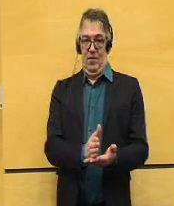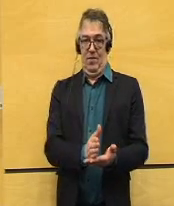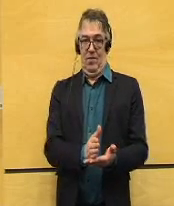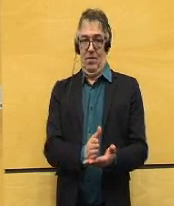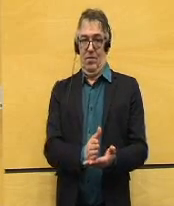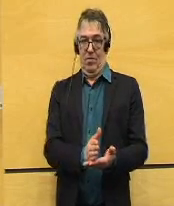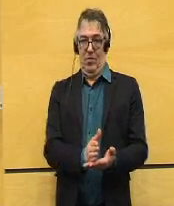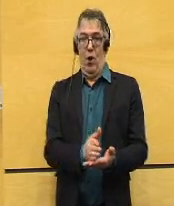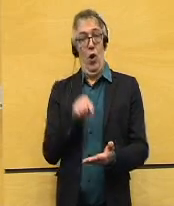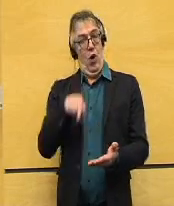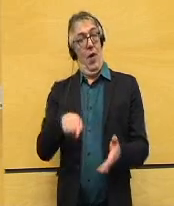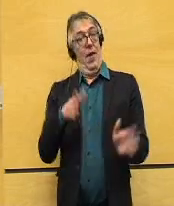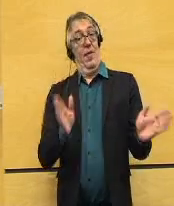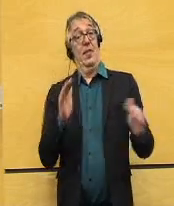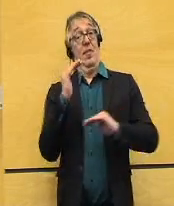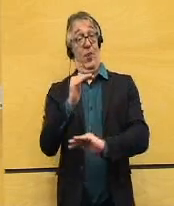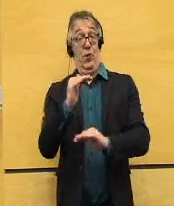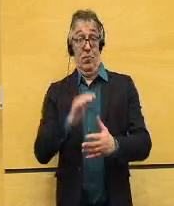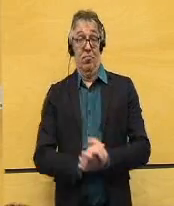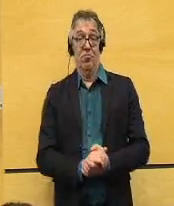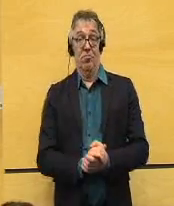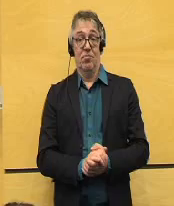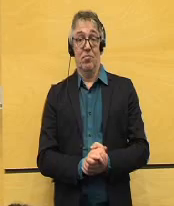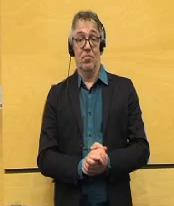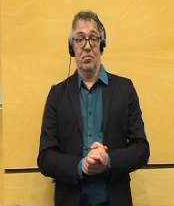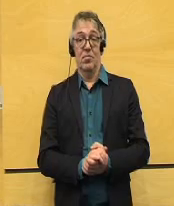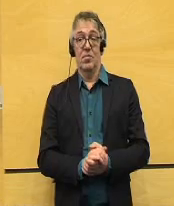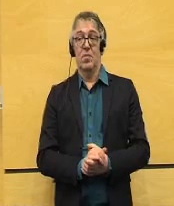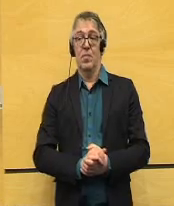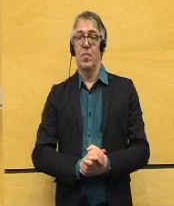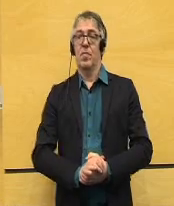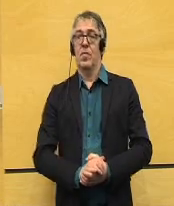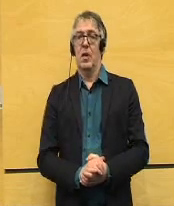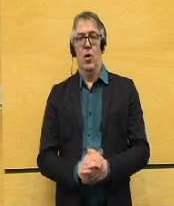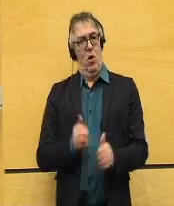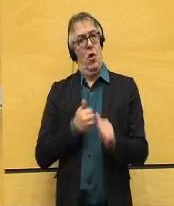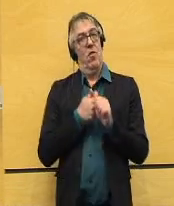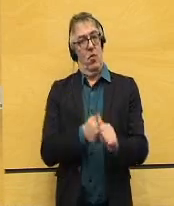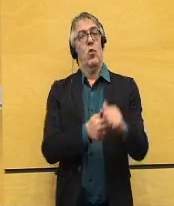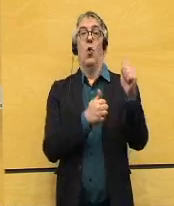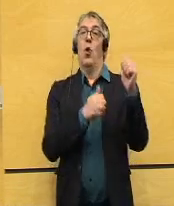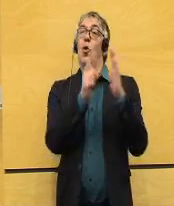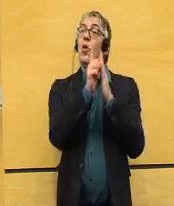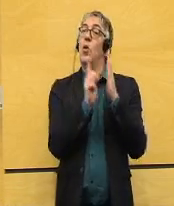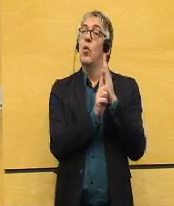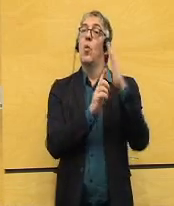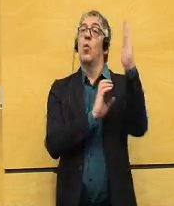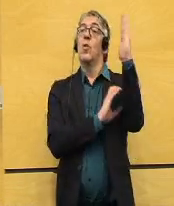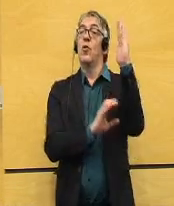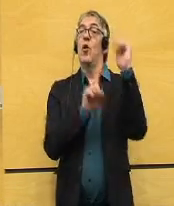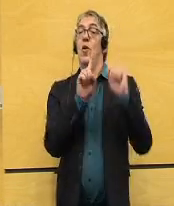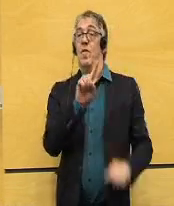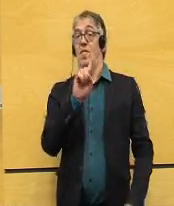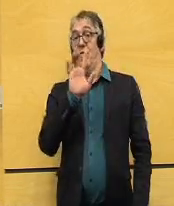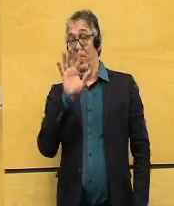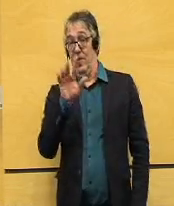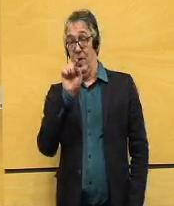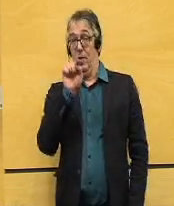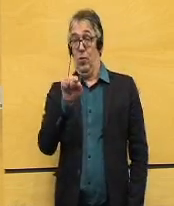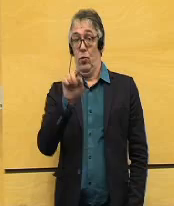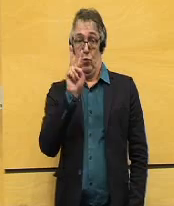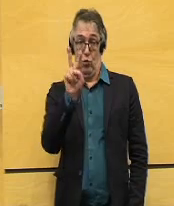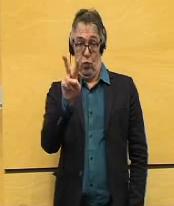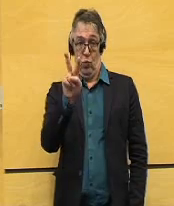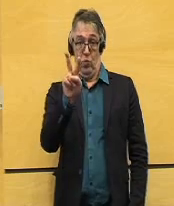intended. That is the current definition of discrimination under Section 15, paragraph 2 of the main law